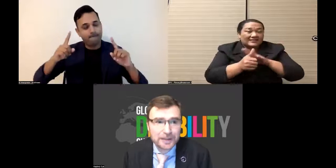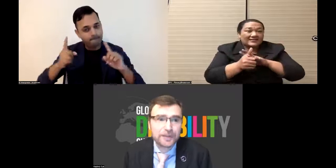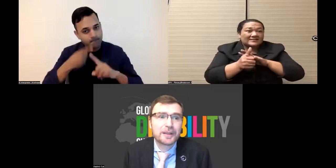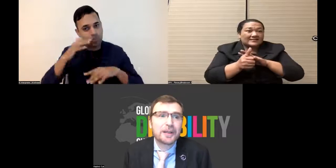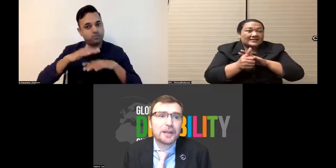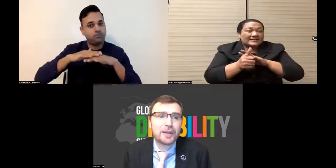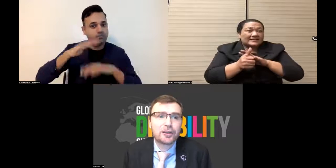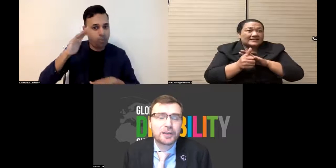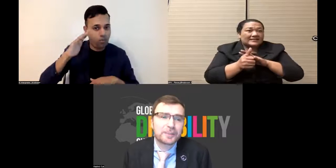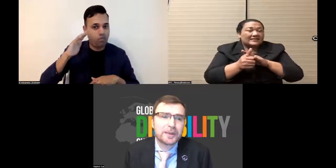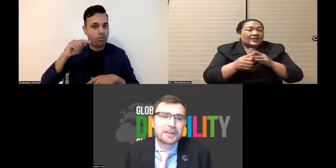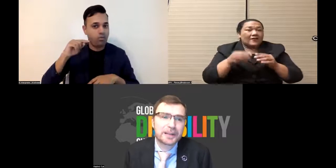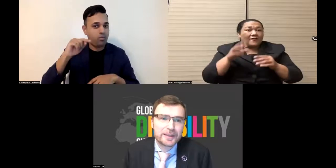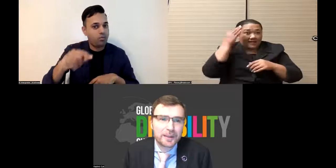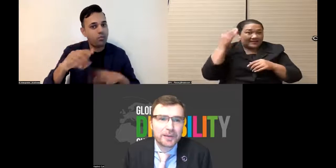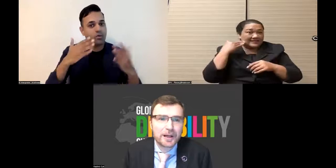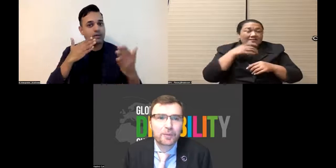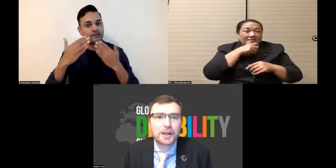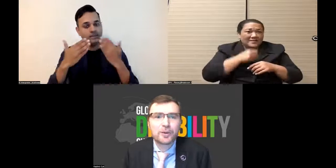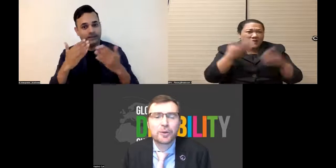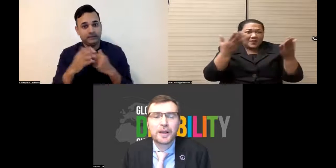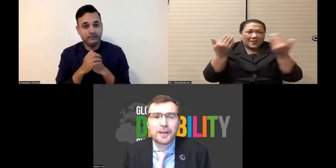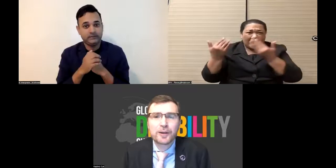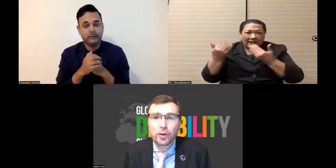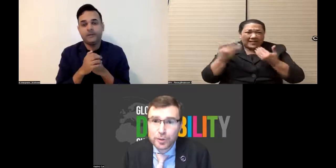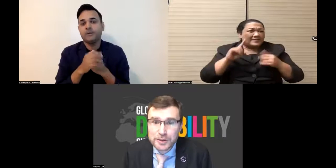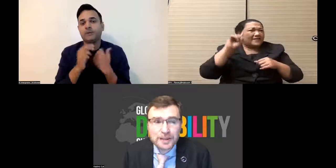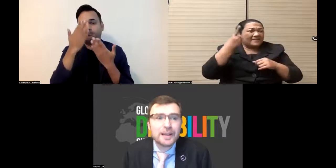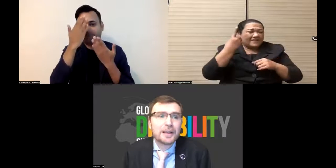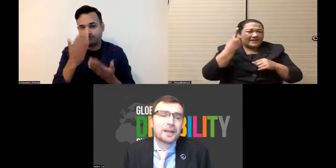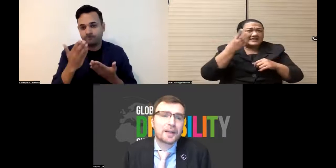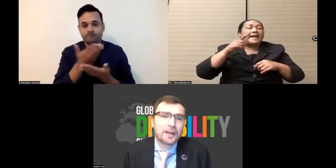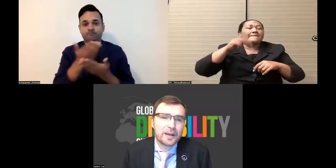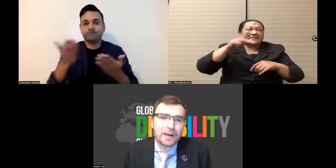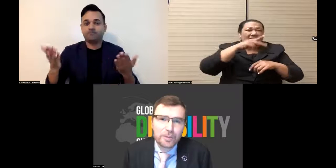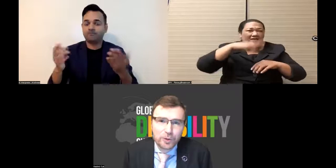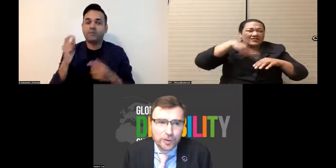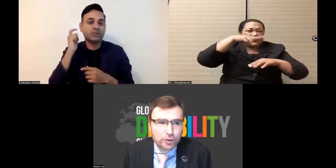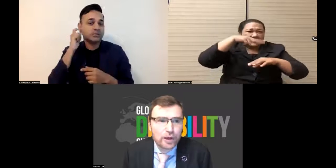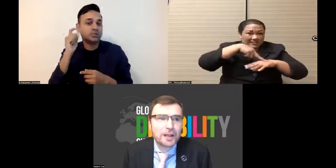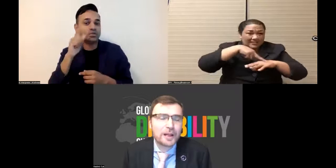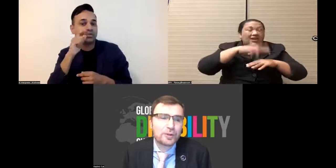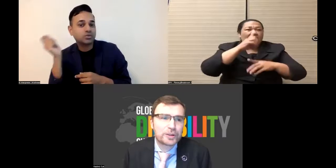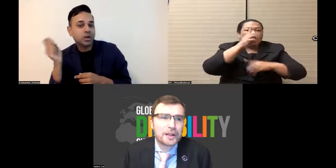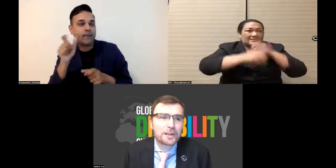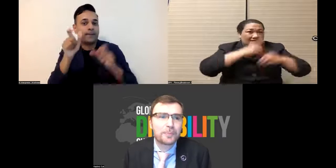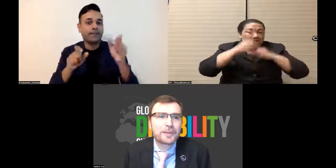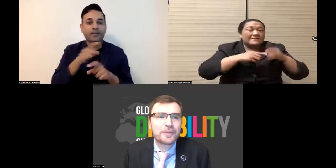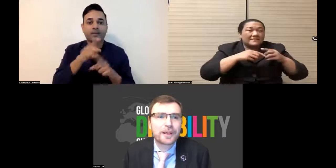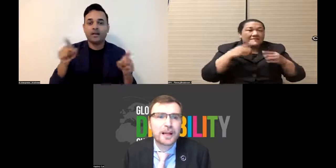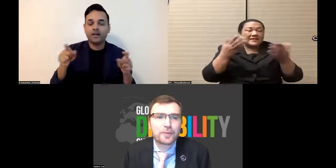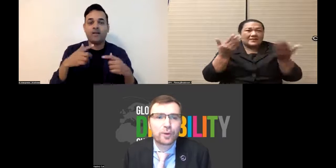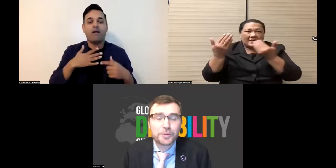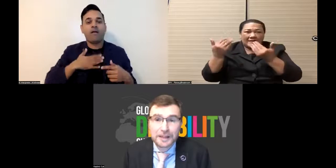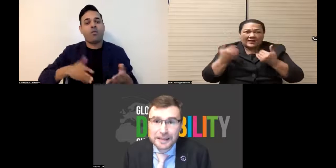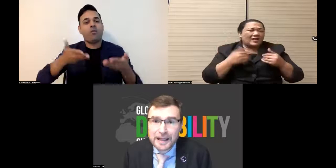first Pacific Regional Disabilities Atlas Summit. I would like to thank the hosts, governments of Australia, New Zealand,